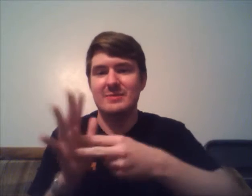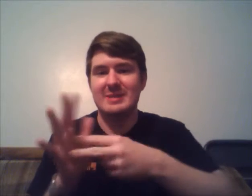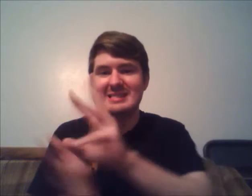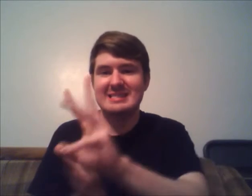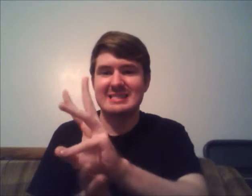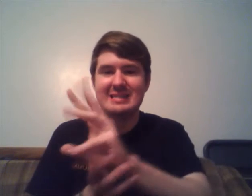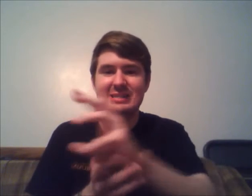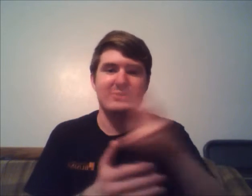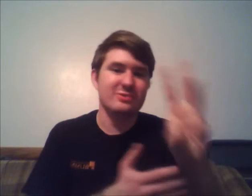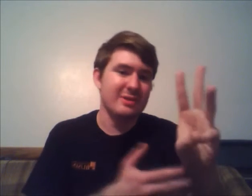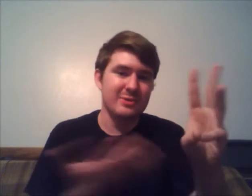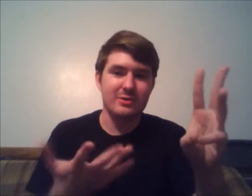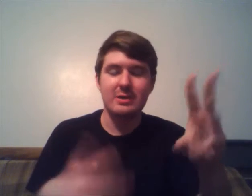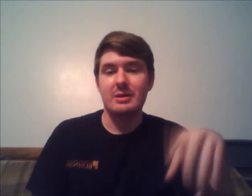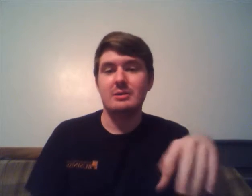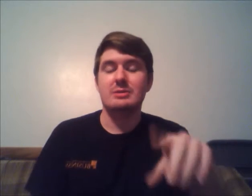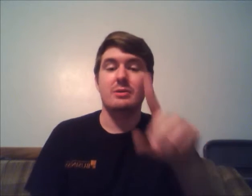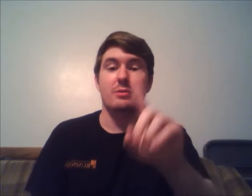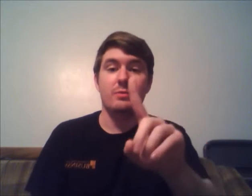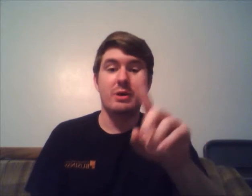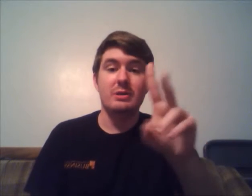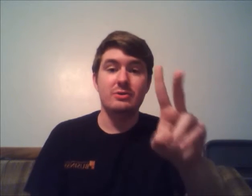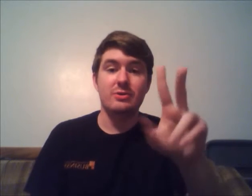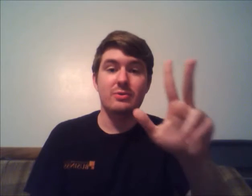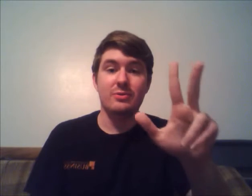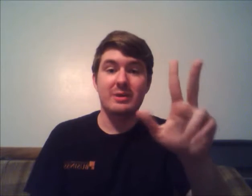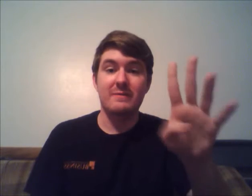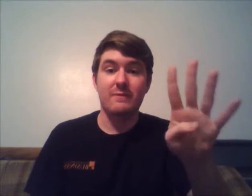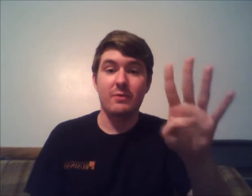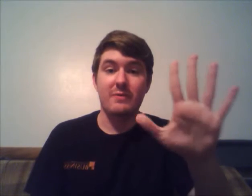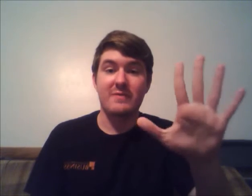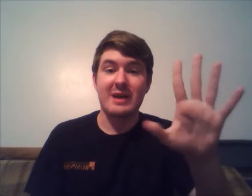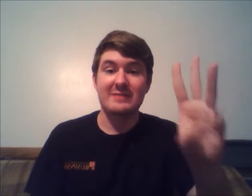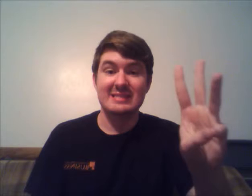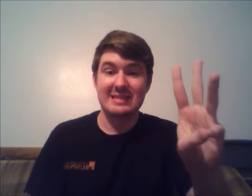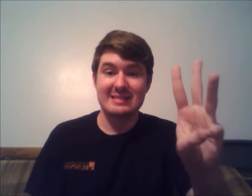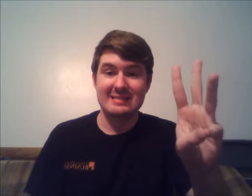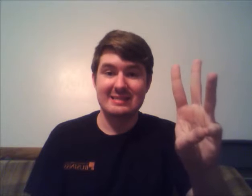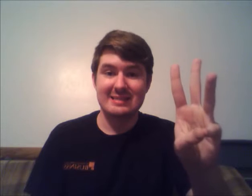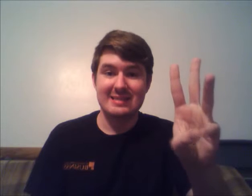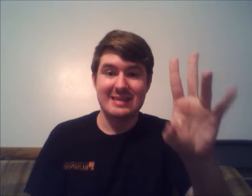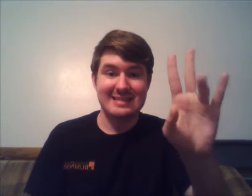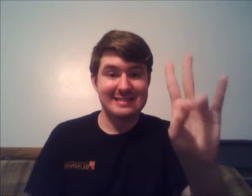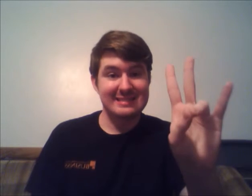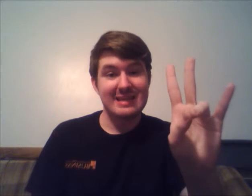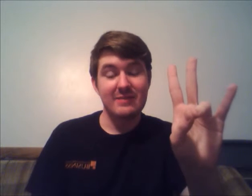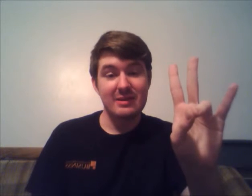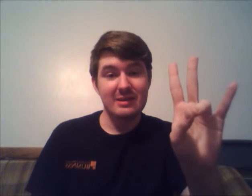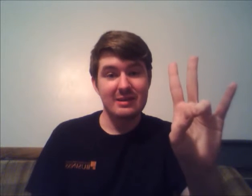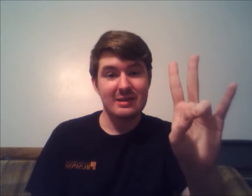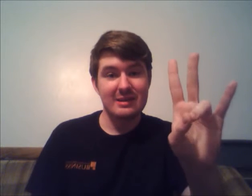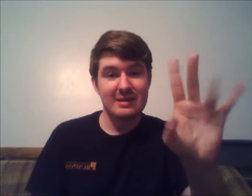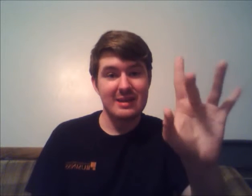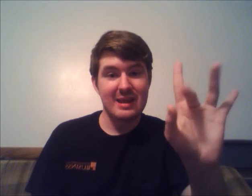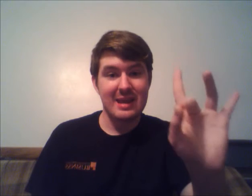mean 6 or W. So 1, 2, 3, 4, 5, 6, 7,